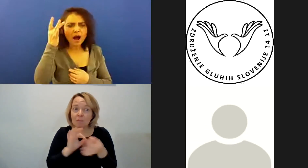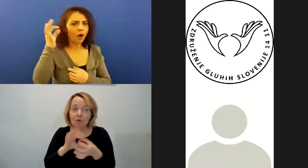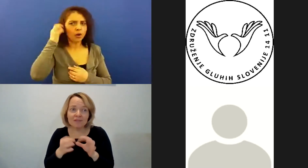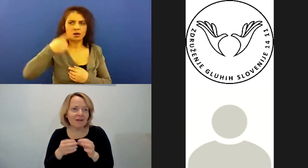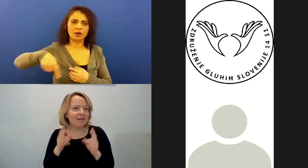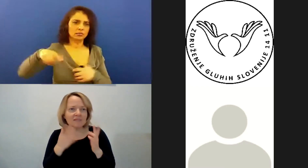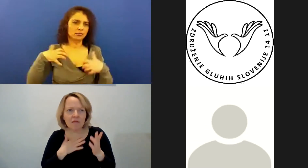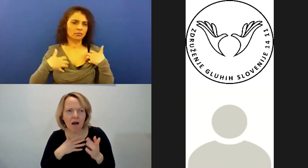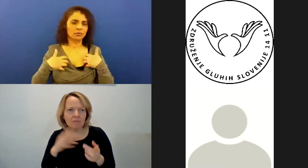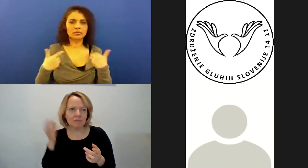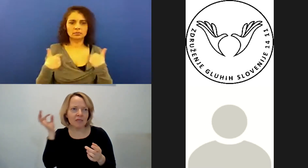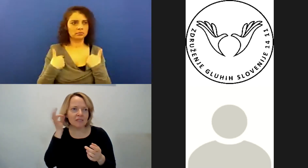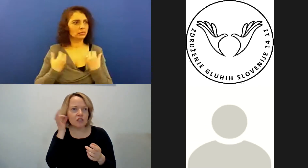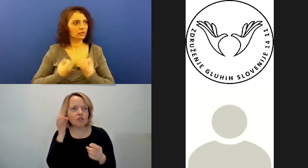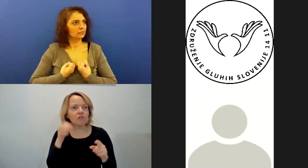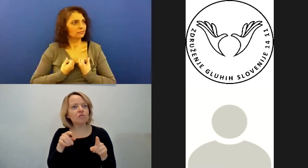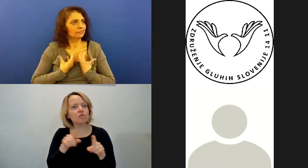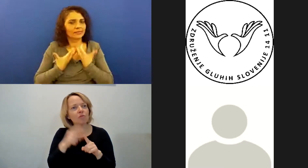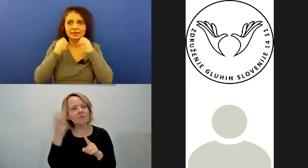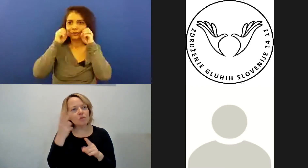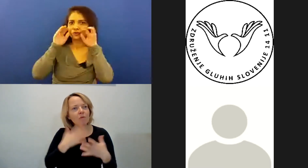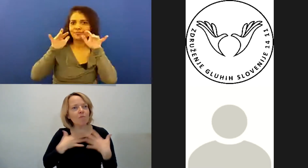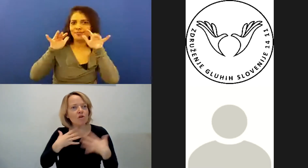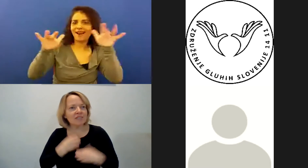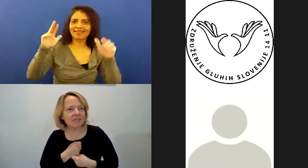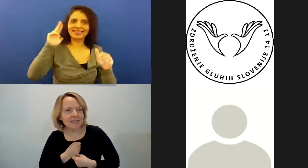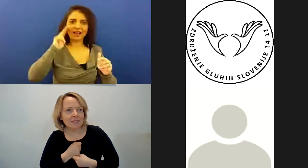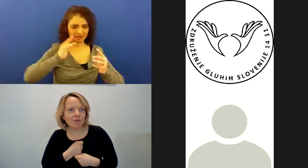here, there. I built up a hearing network.